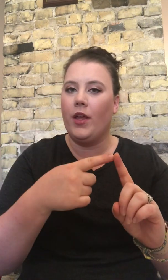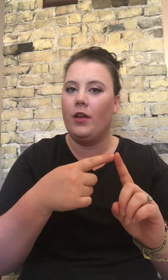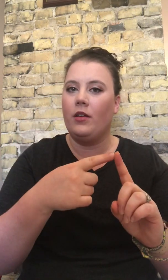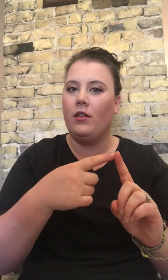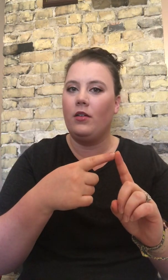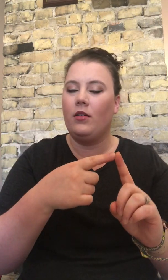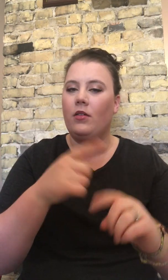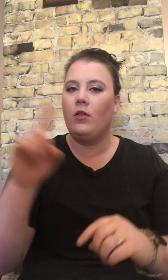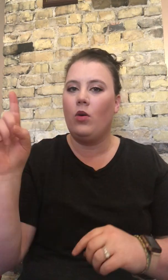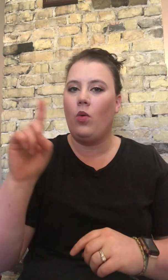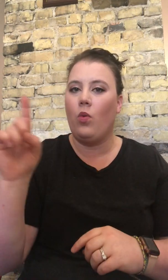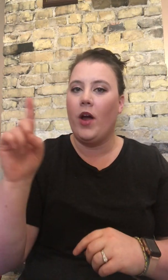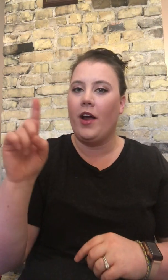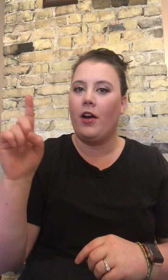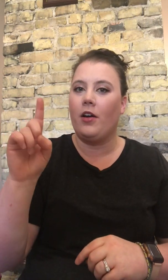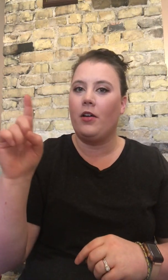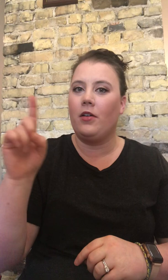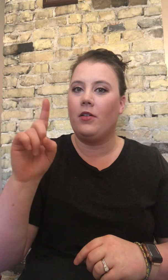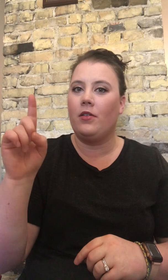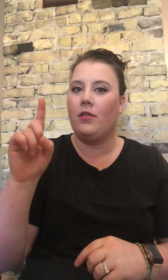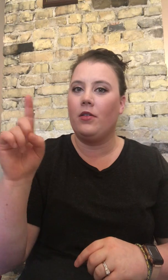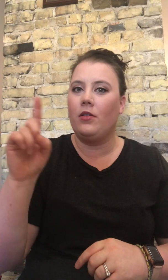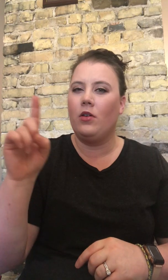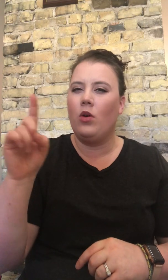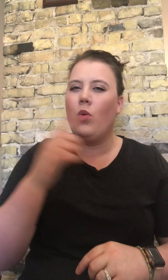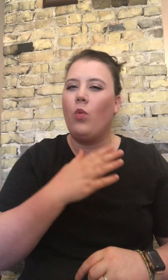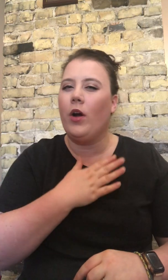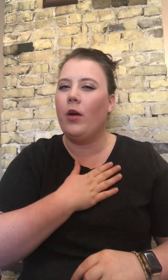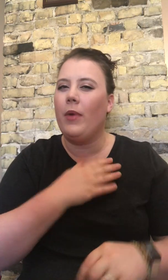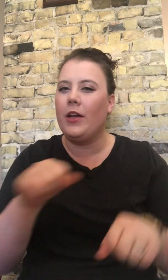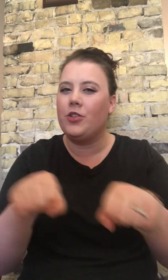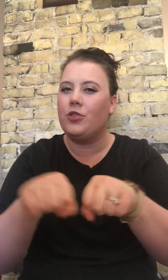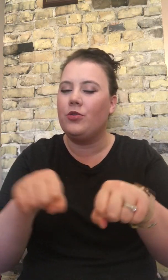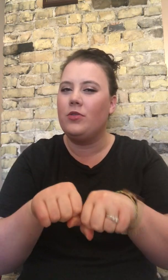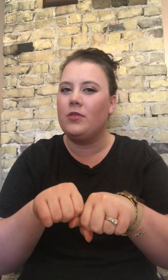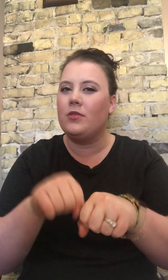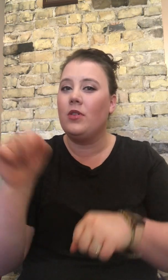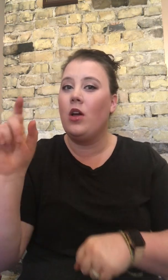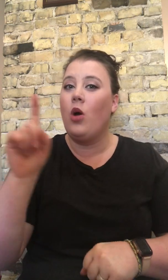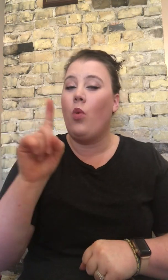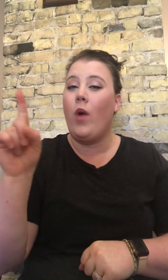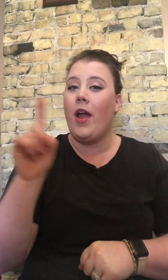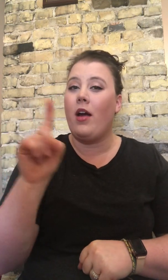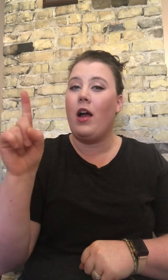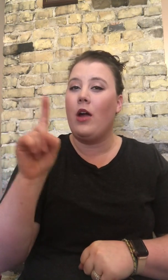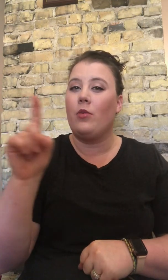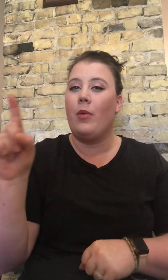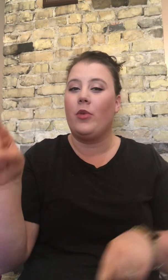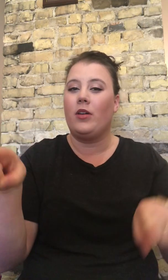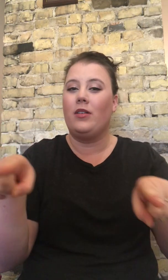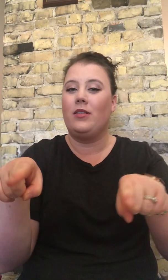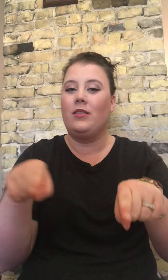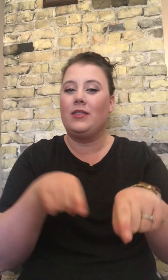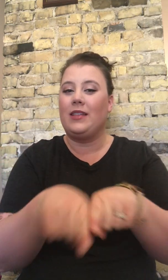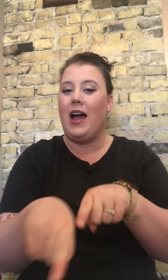when, where. Where are my shoes? Where, I remember